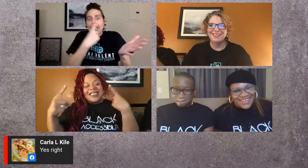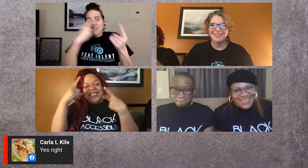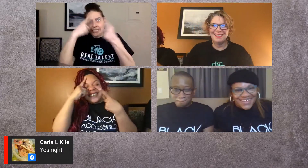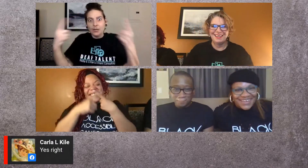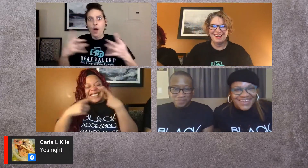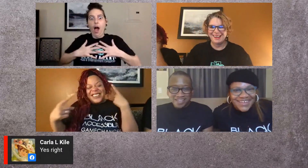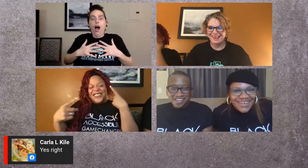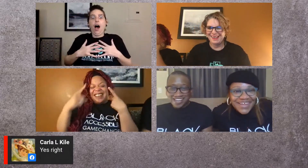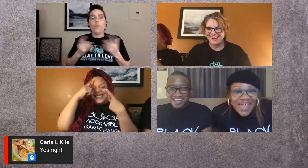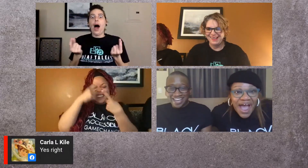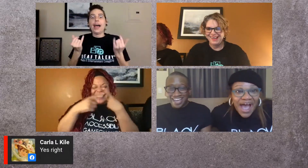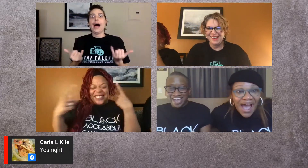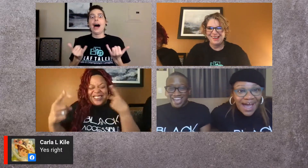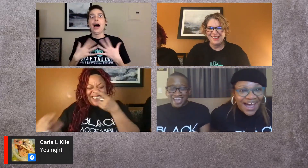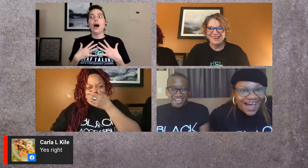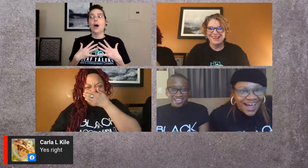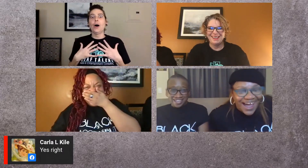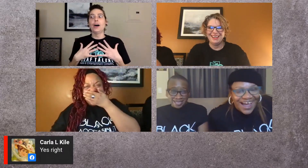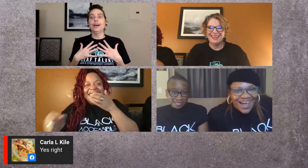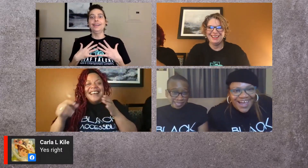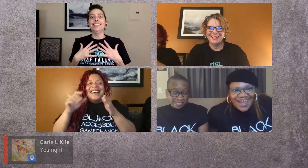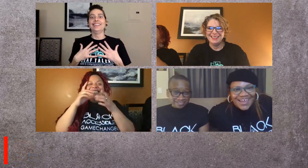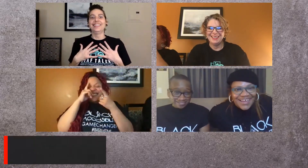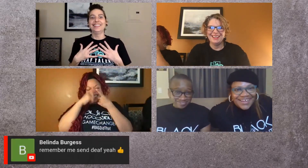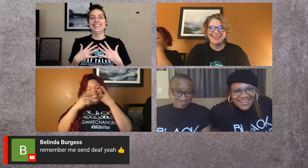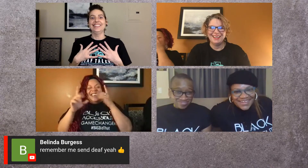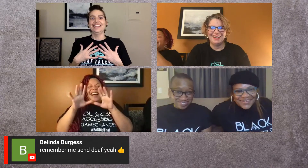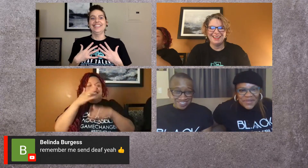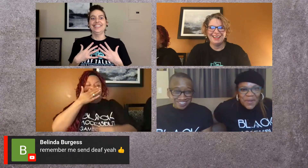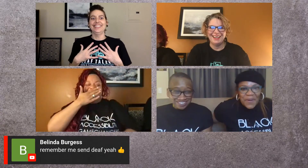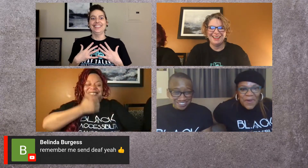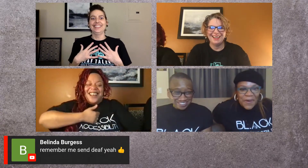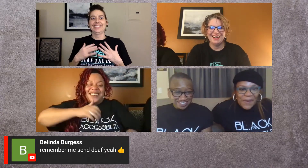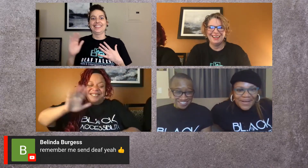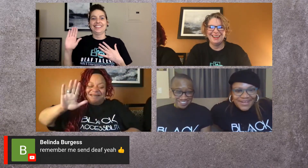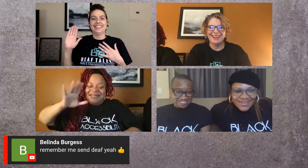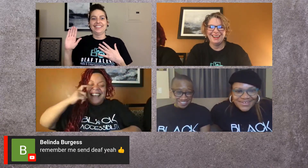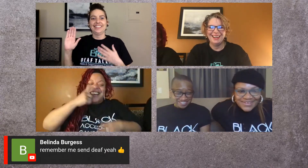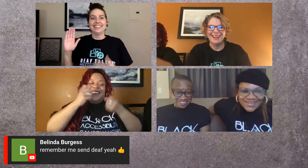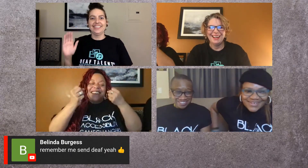I disagree. I disagree. What? What?